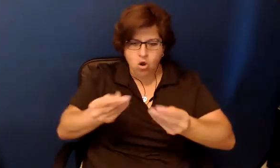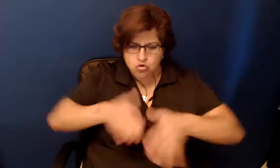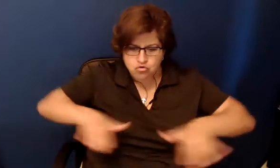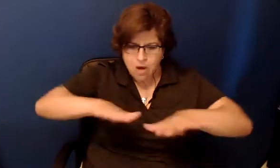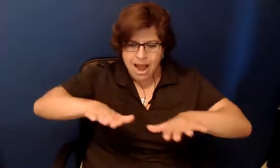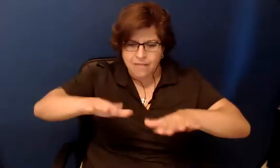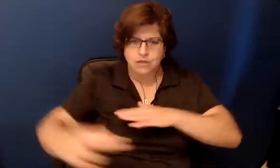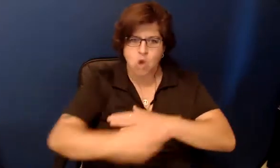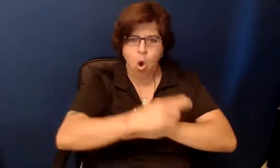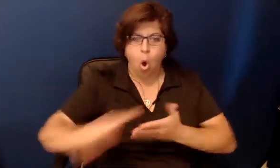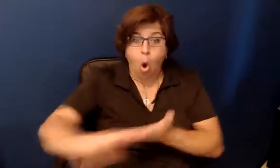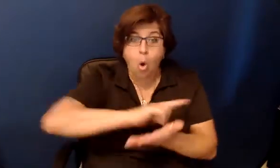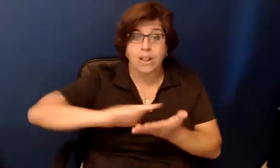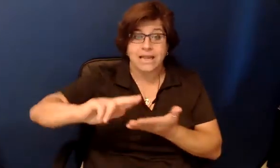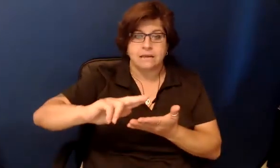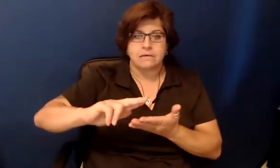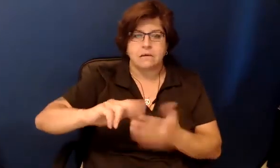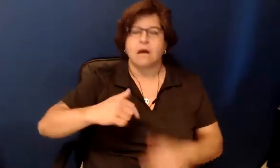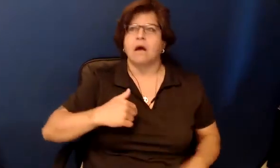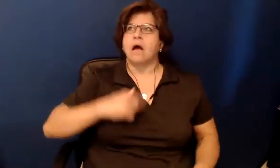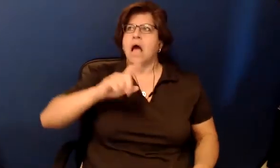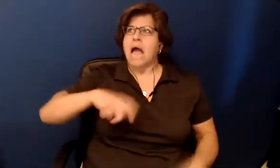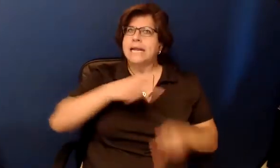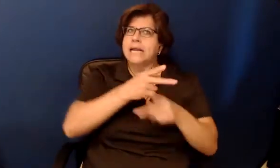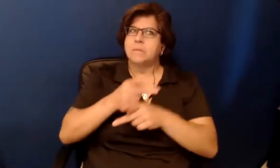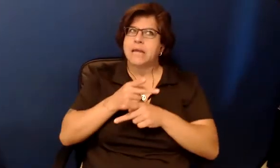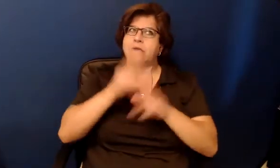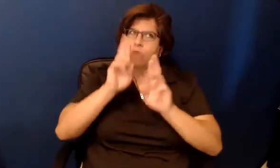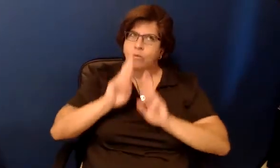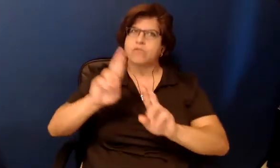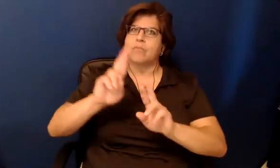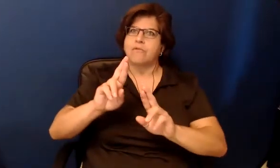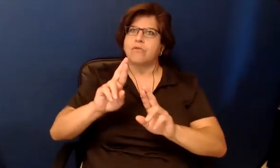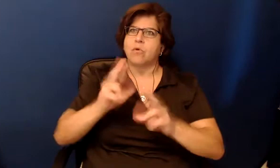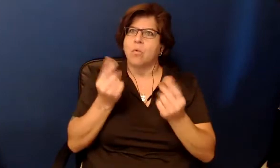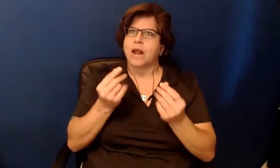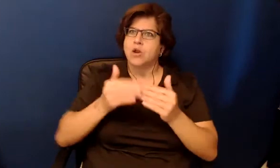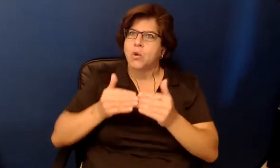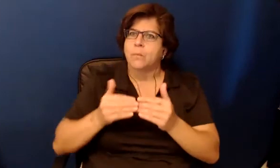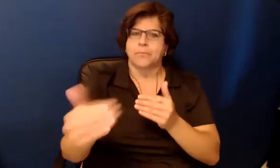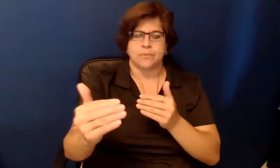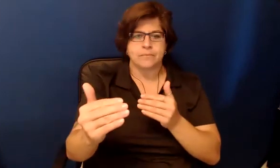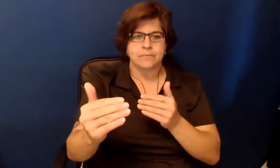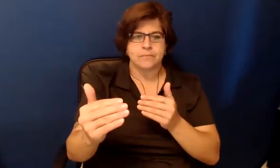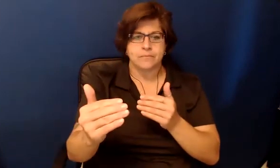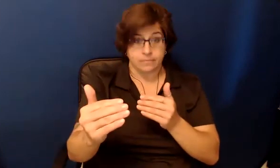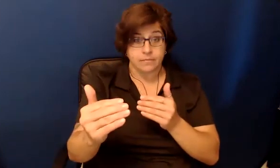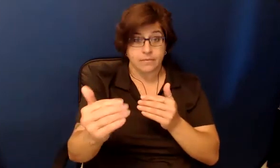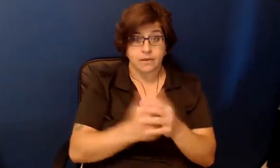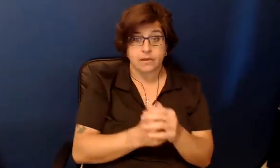holy ground. I better be really careful where I take that power going forward, you know, being very, very respectful of that,